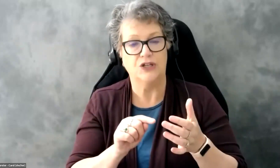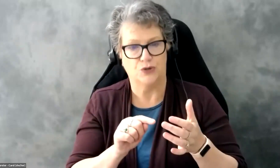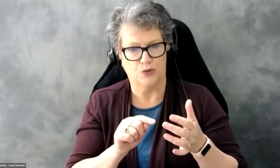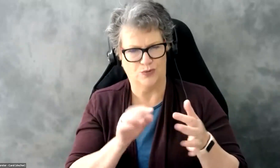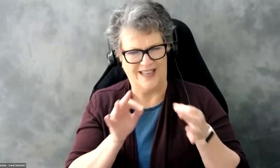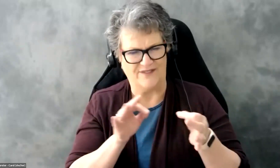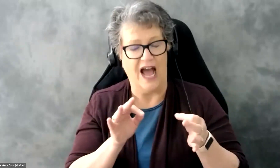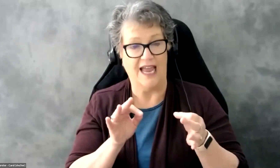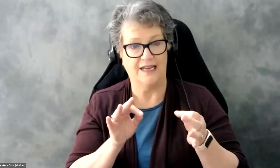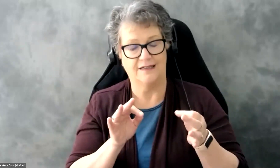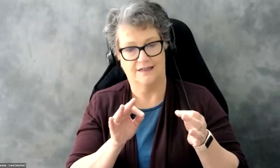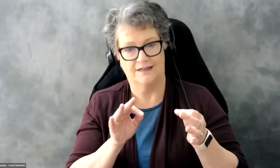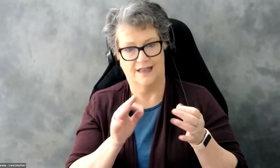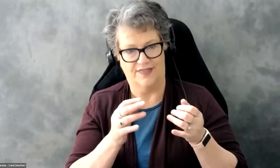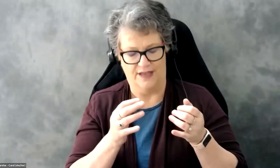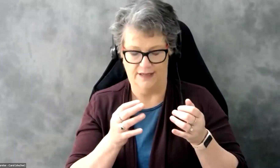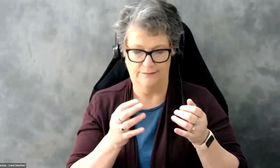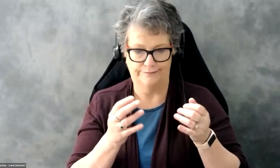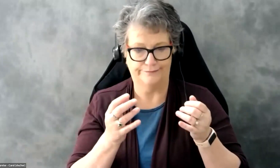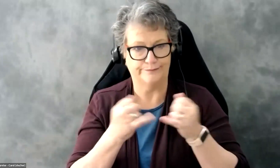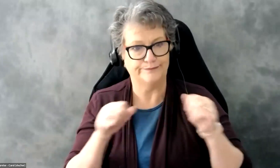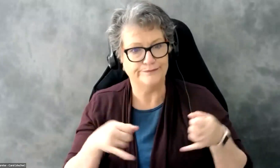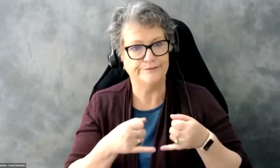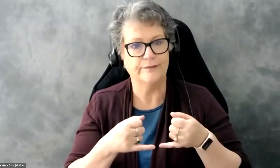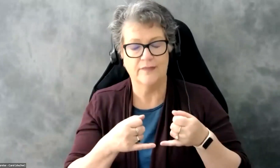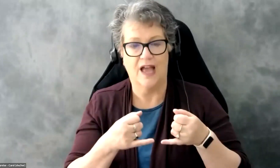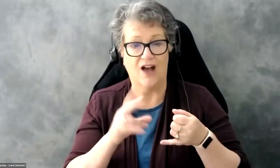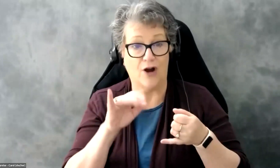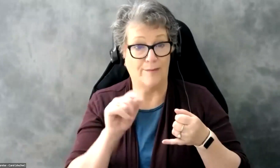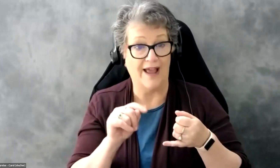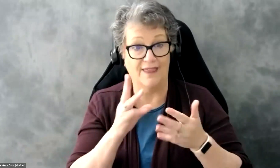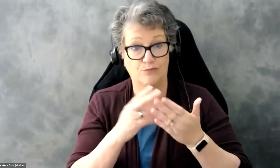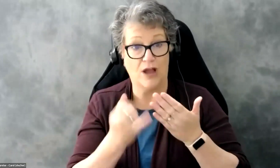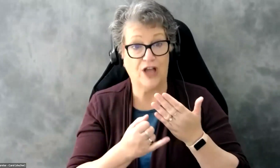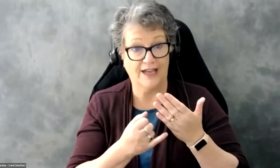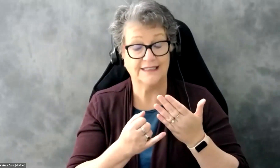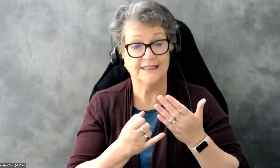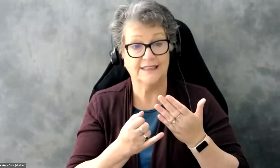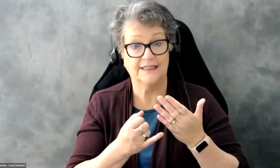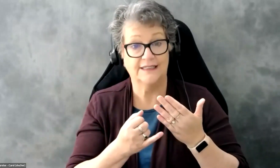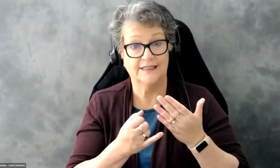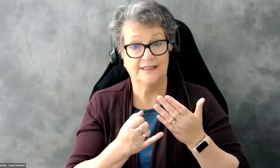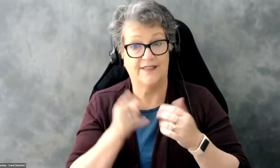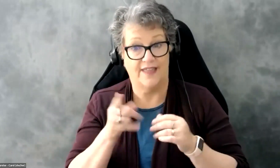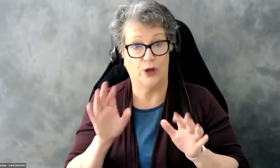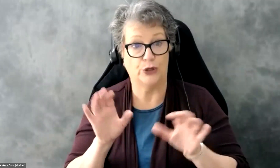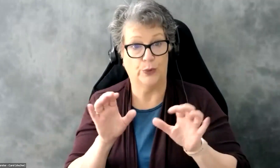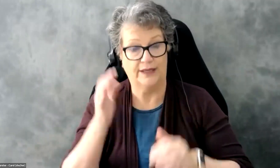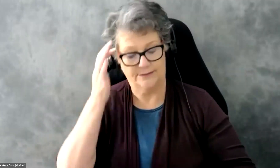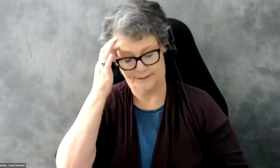the parameters of DDS's big employment pilot project that they are doing.